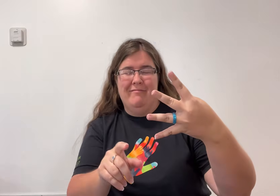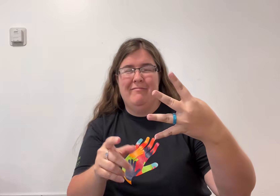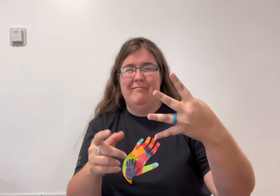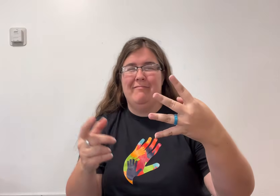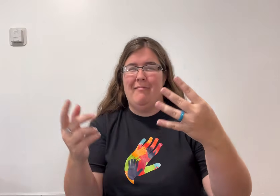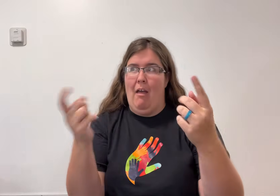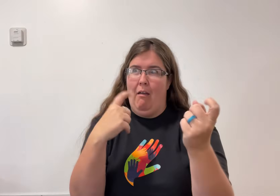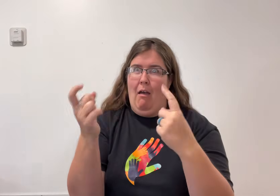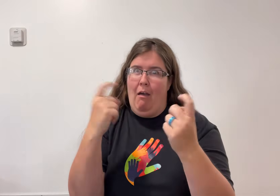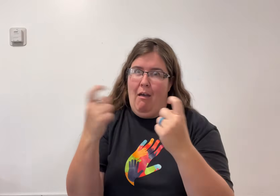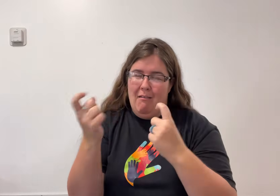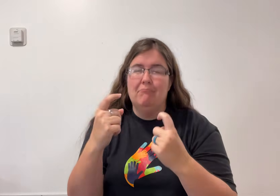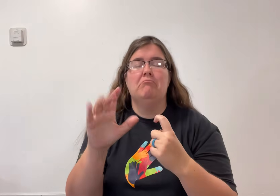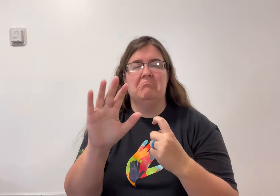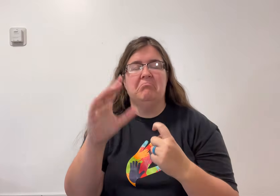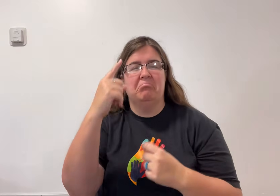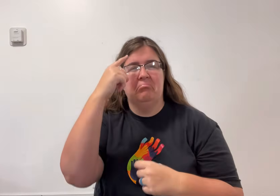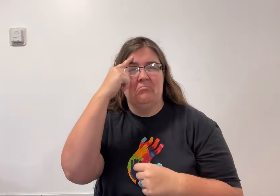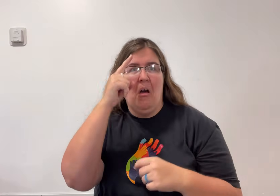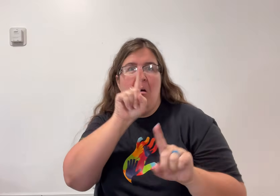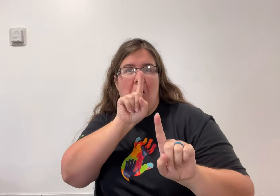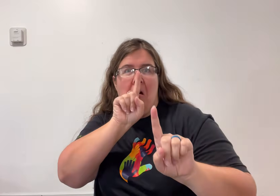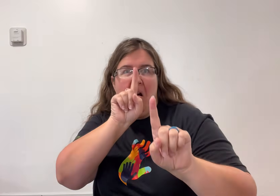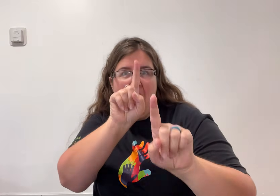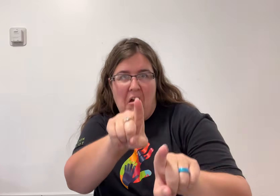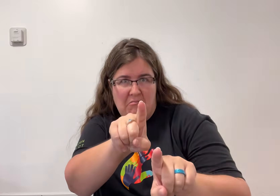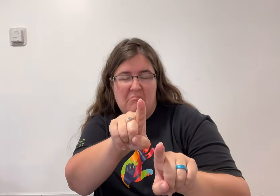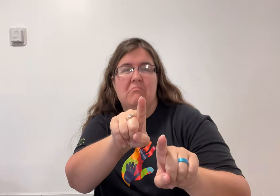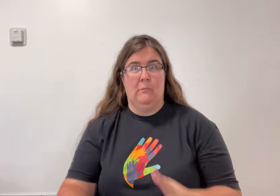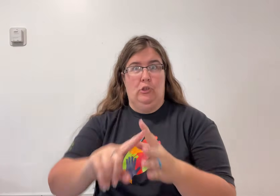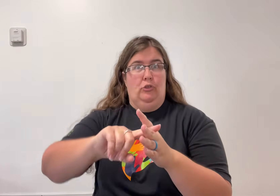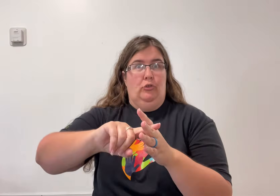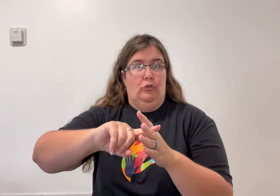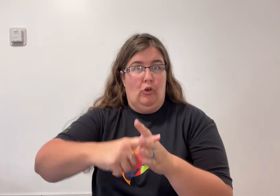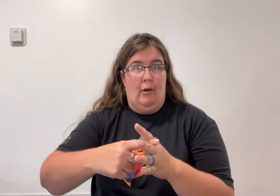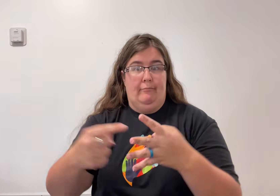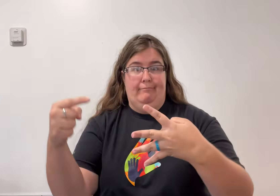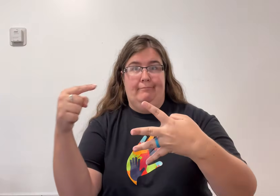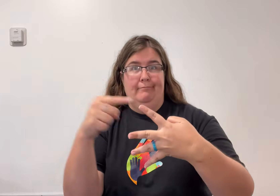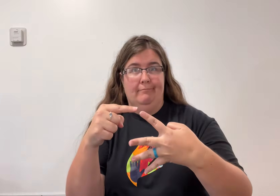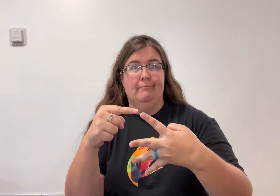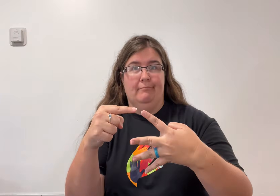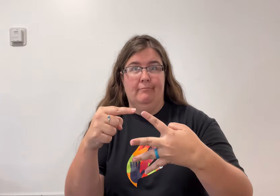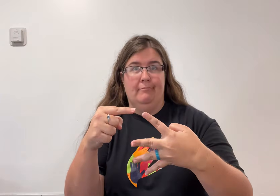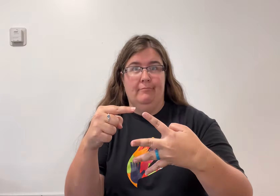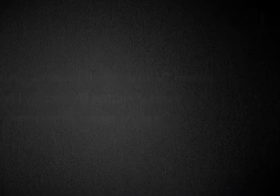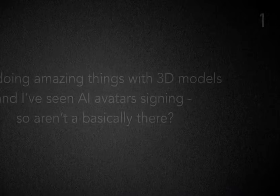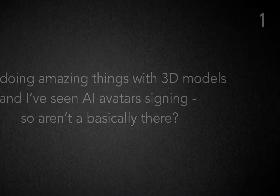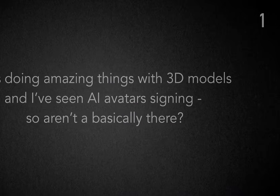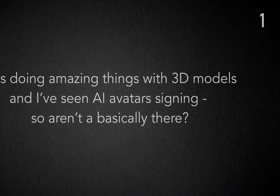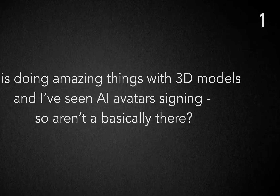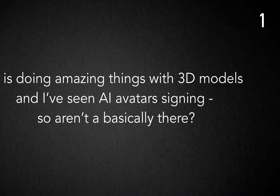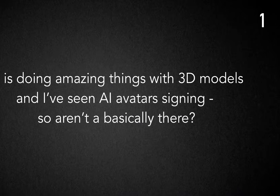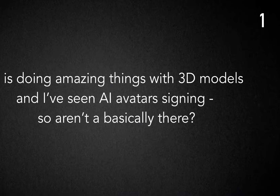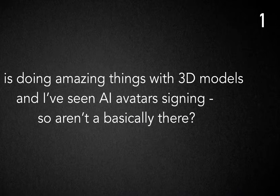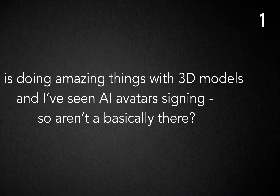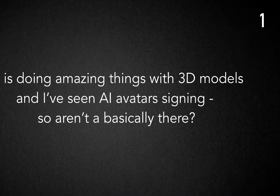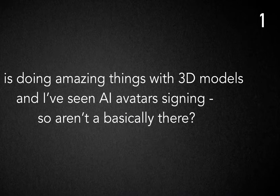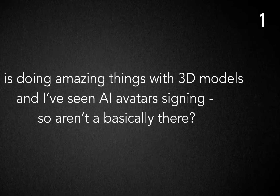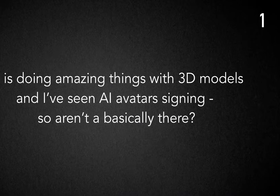get asked often about AI and sign languages, starting with this one. AI is doing amazing